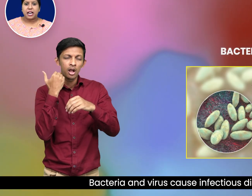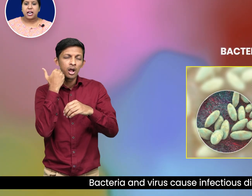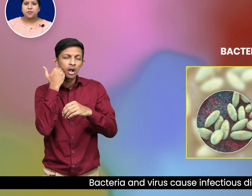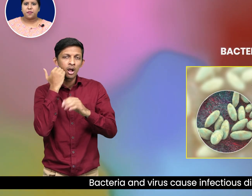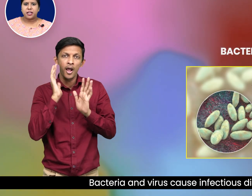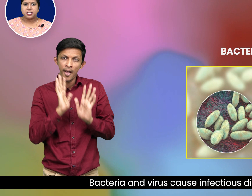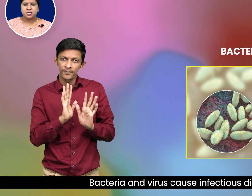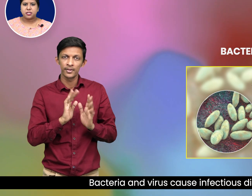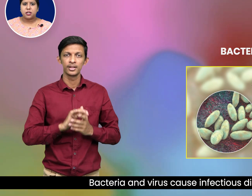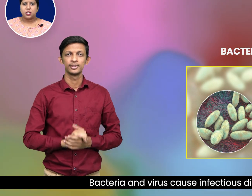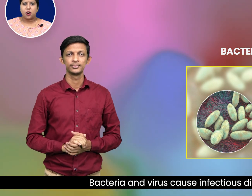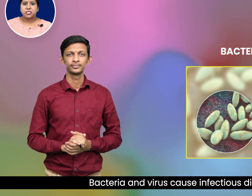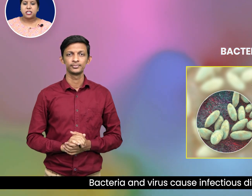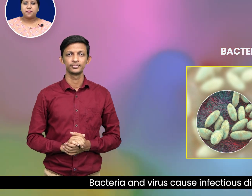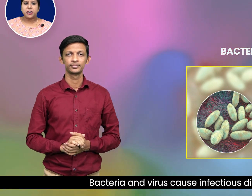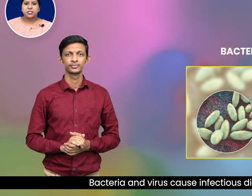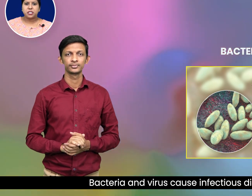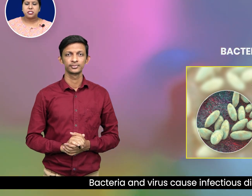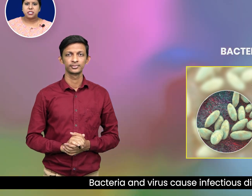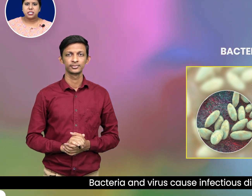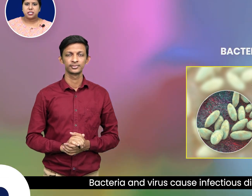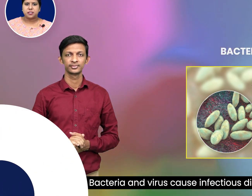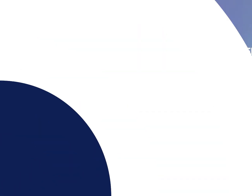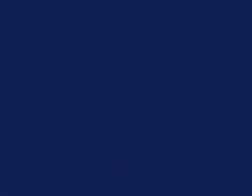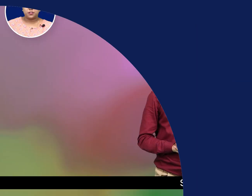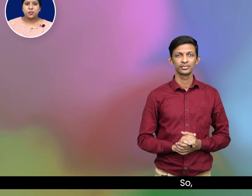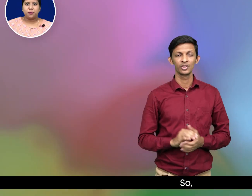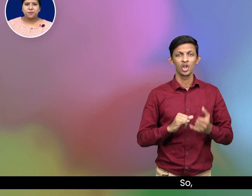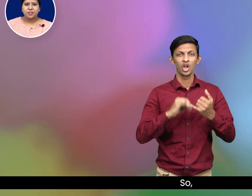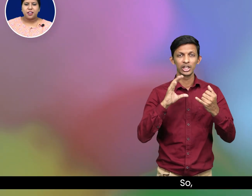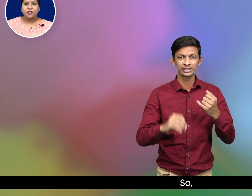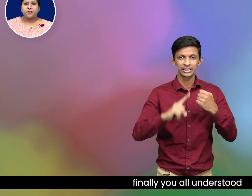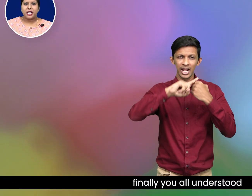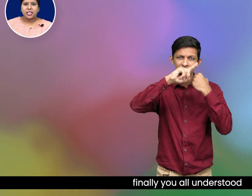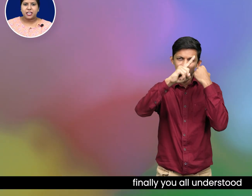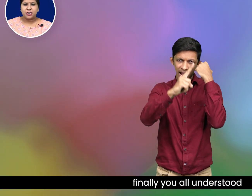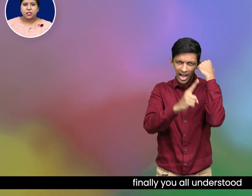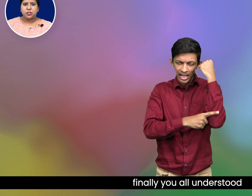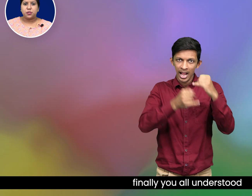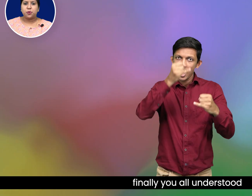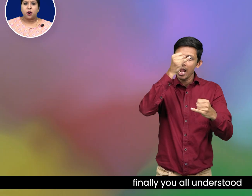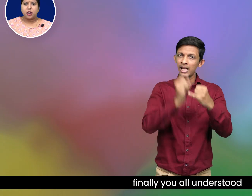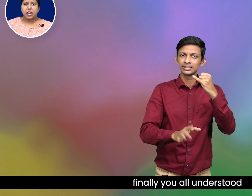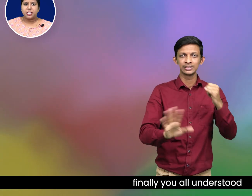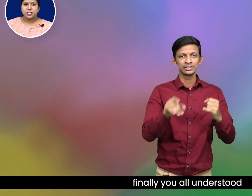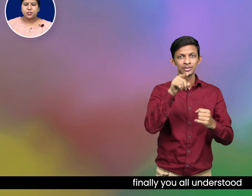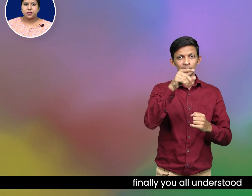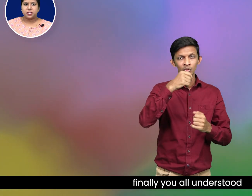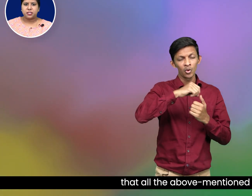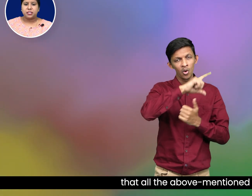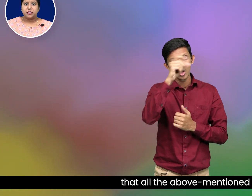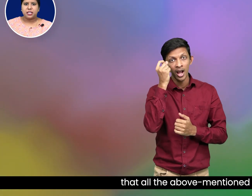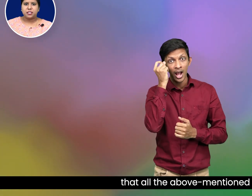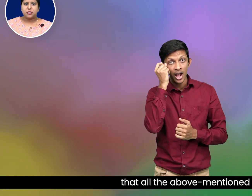bacteria and virus cause infectious diseases. So, finally, you all